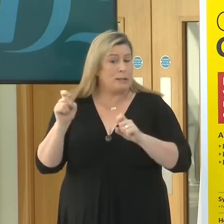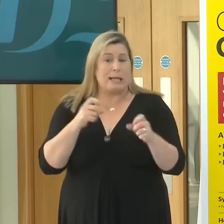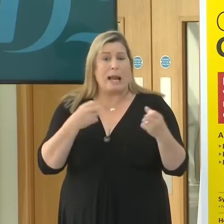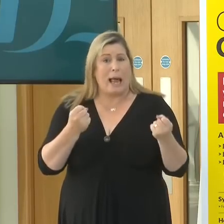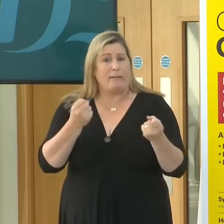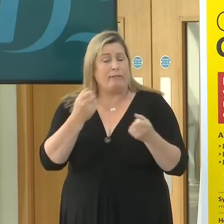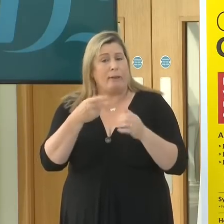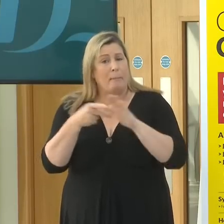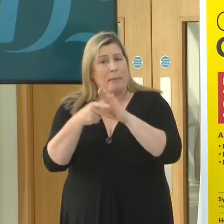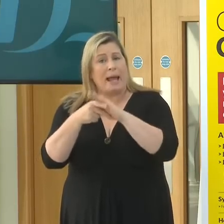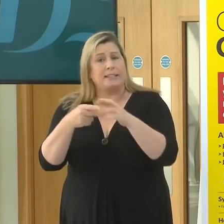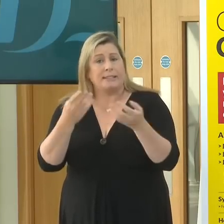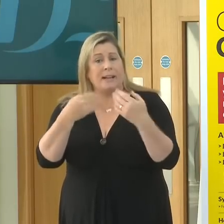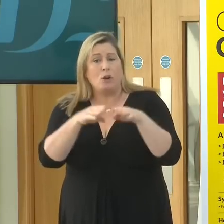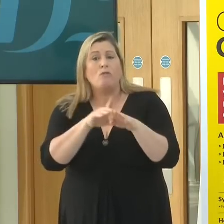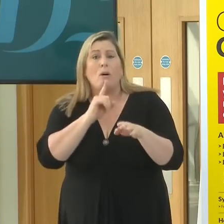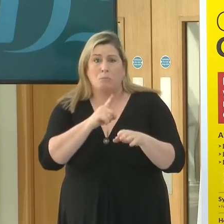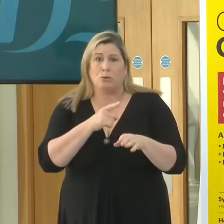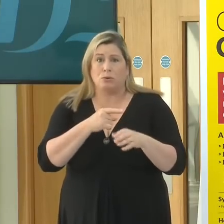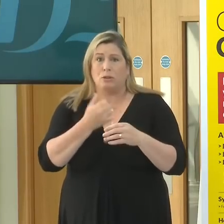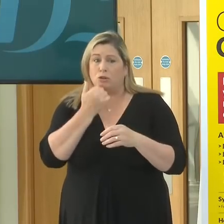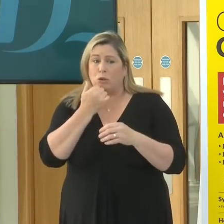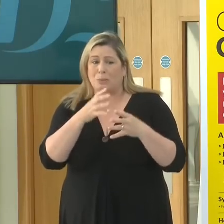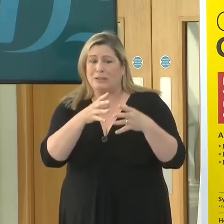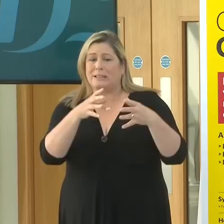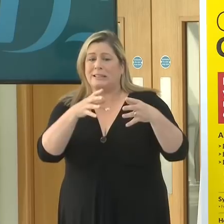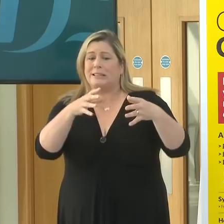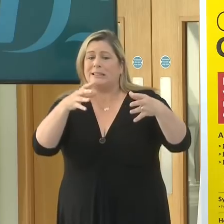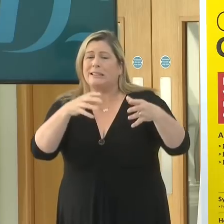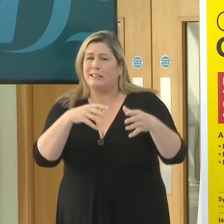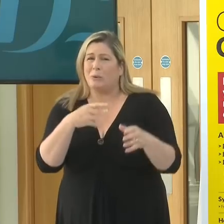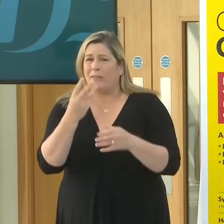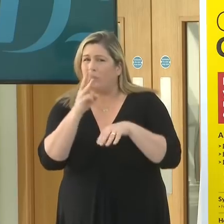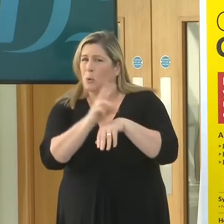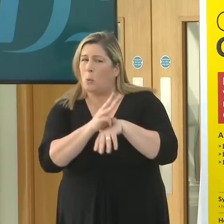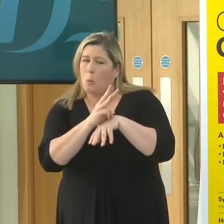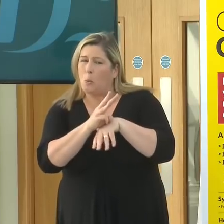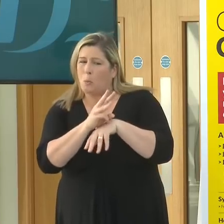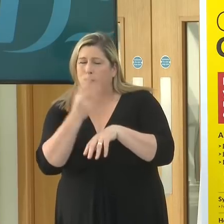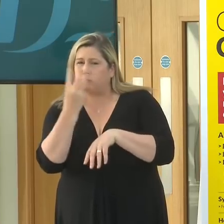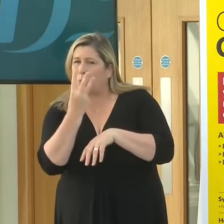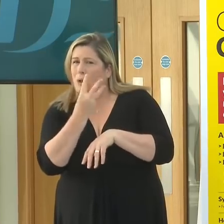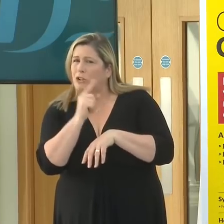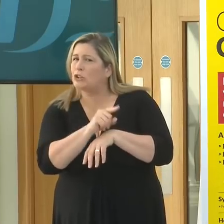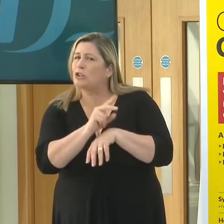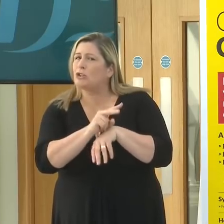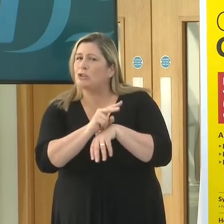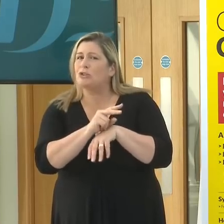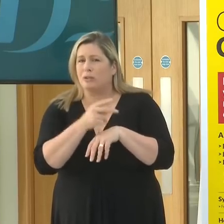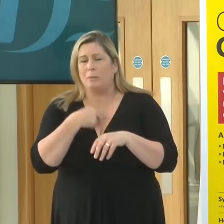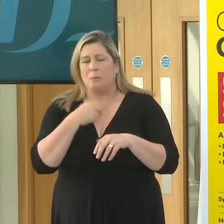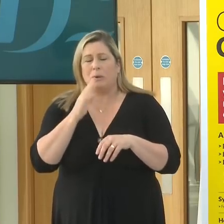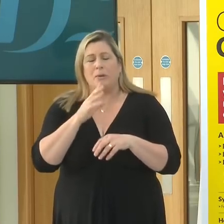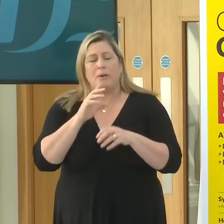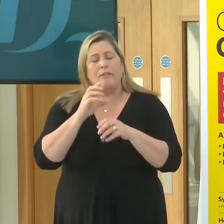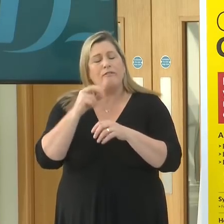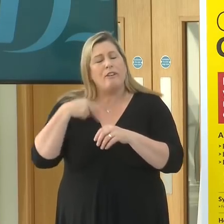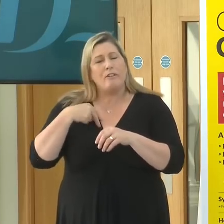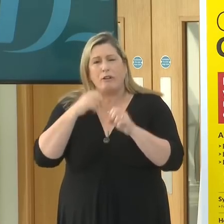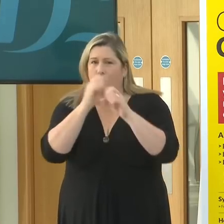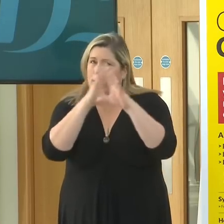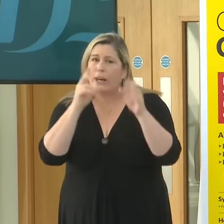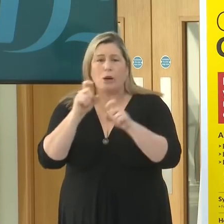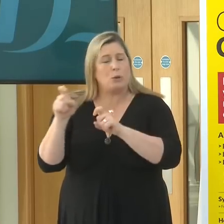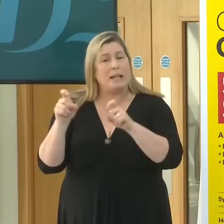is significantly reducing and continuously reducing. We have to look forward and be very clear that we do need further capacity